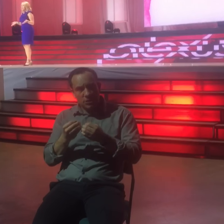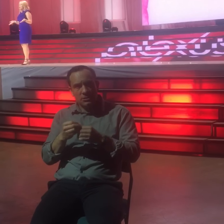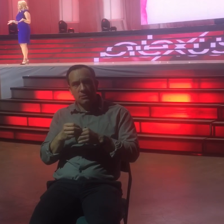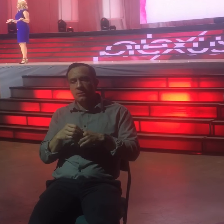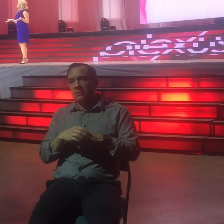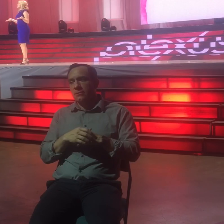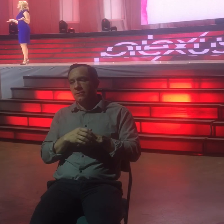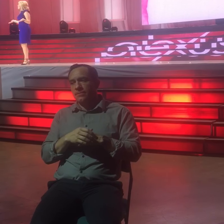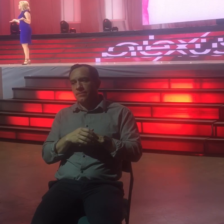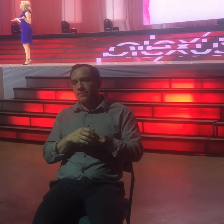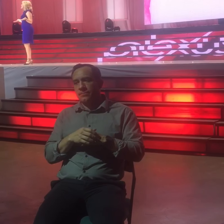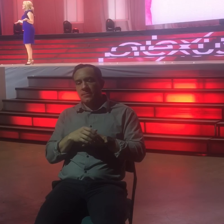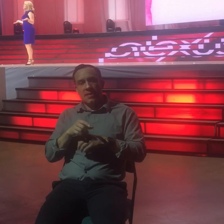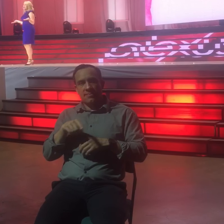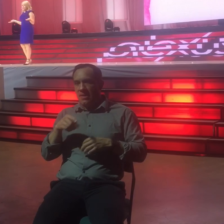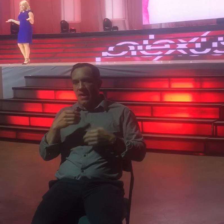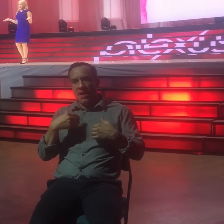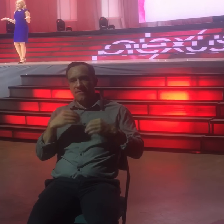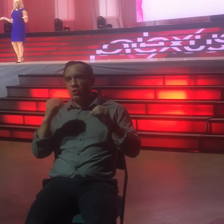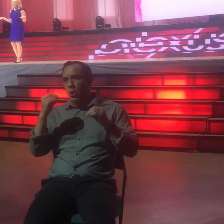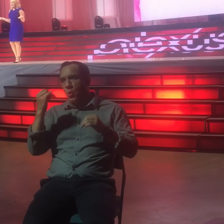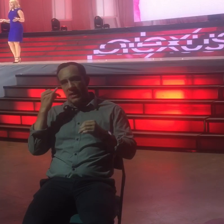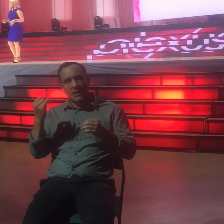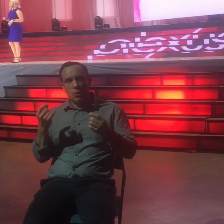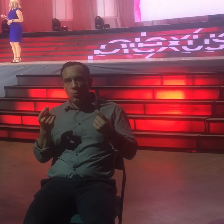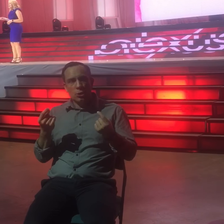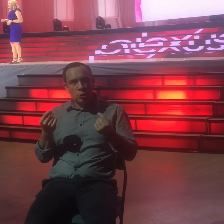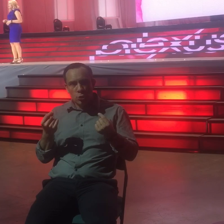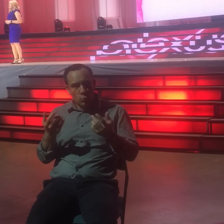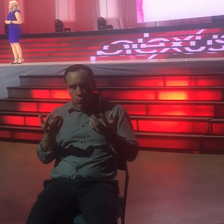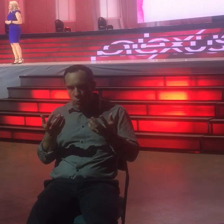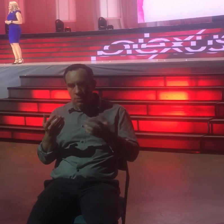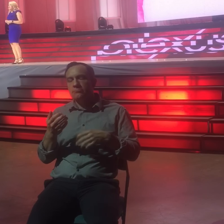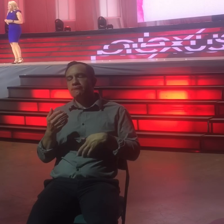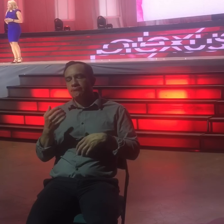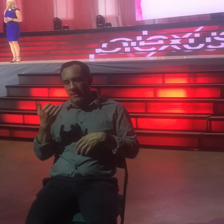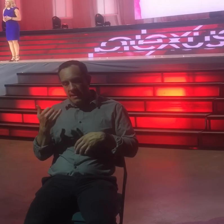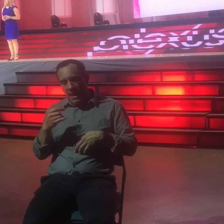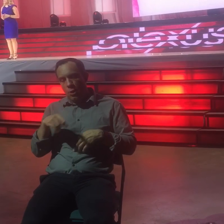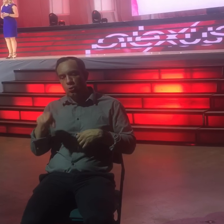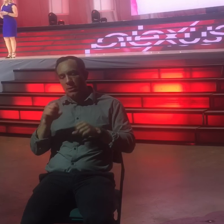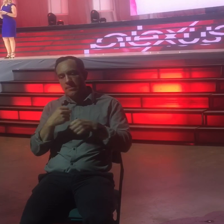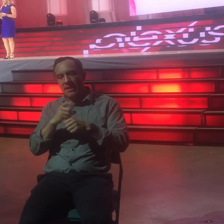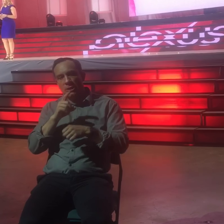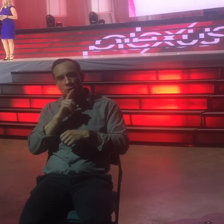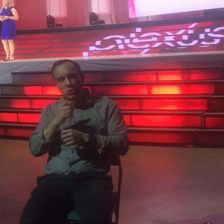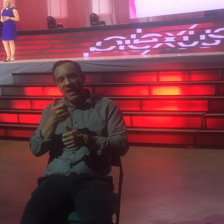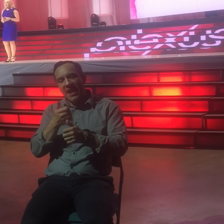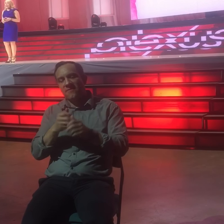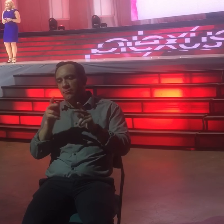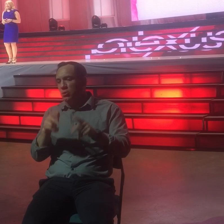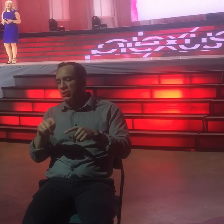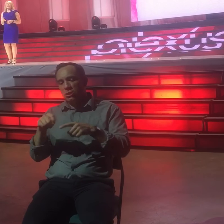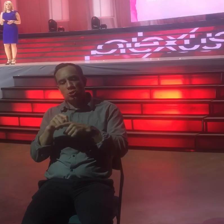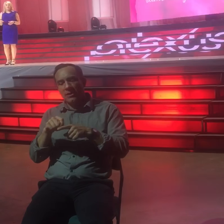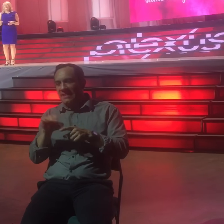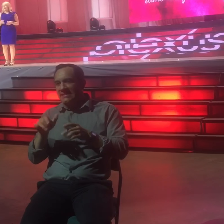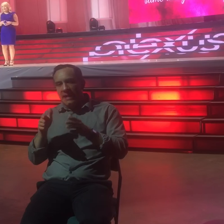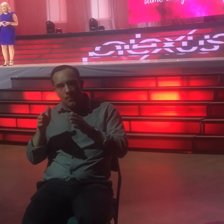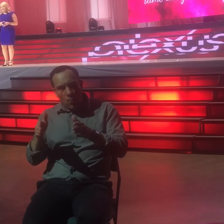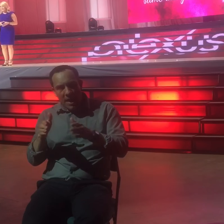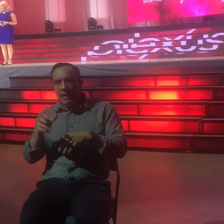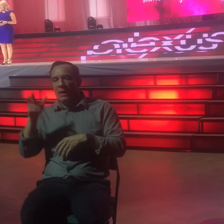in their first month and have no idea what to do. Now you can ensure that every single person is getting trained the same way and